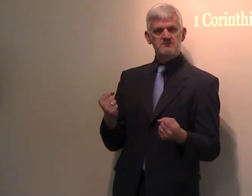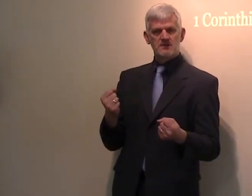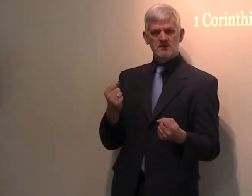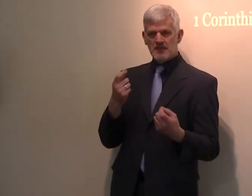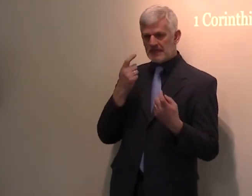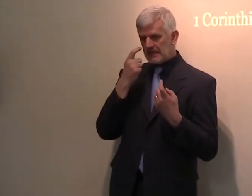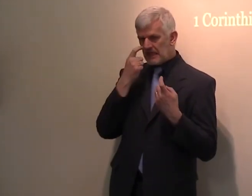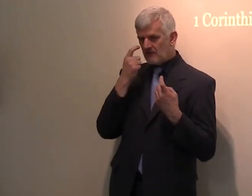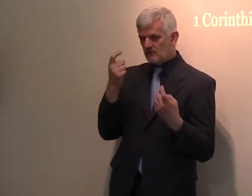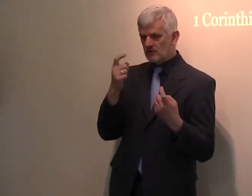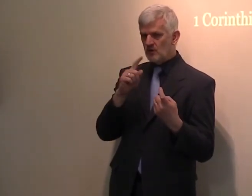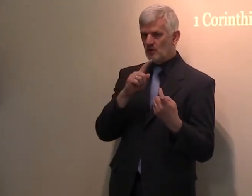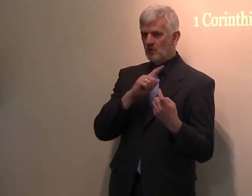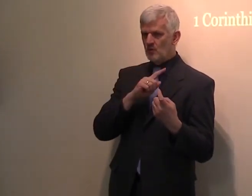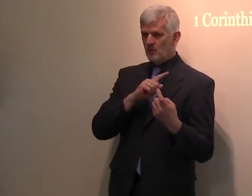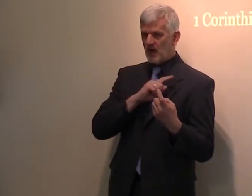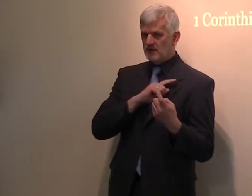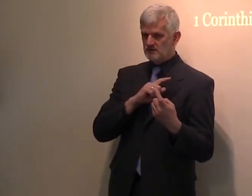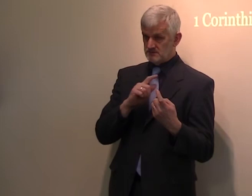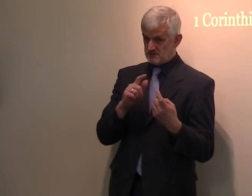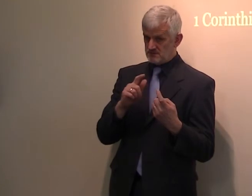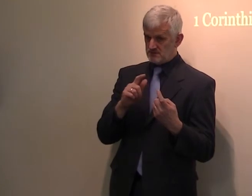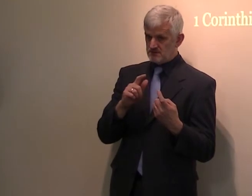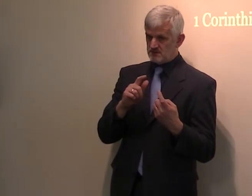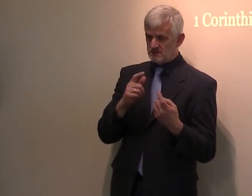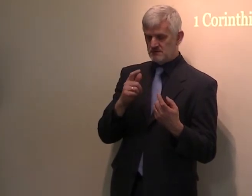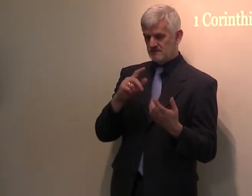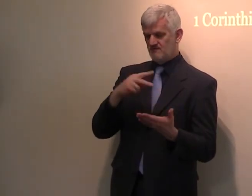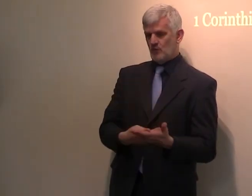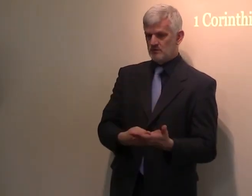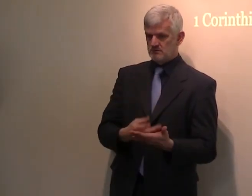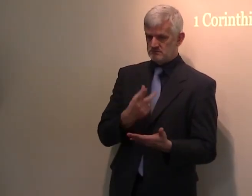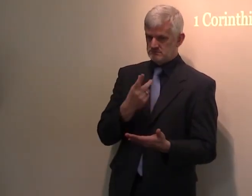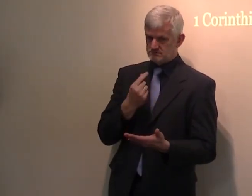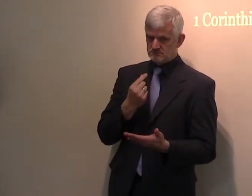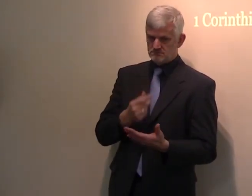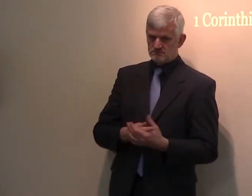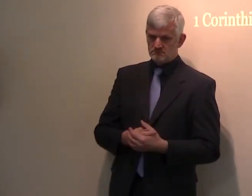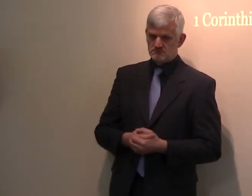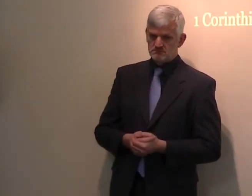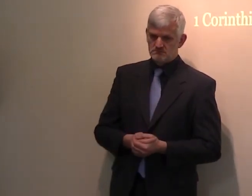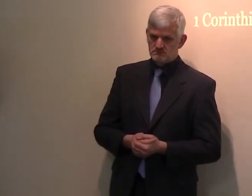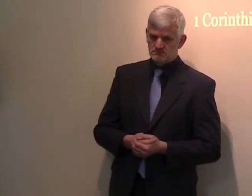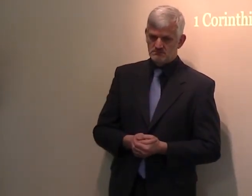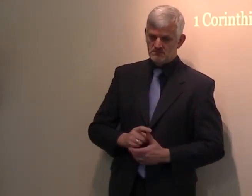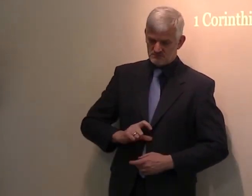let him eat. Let him be careful that he fail. Never feel too confident. Never feel